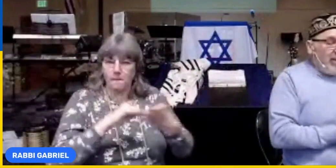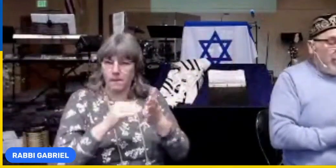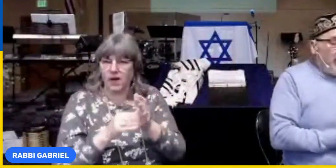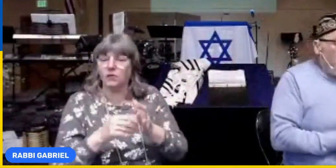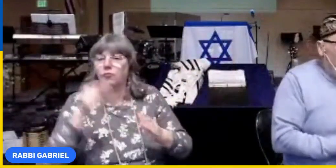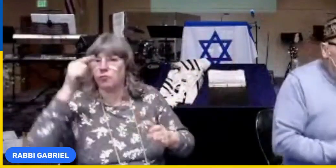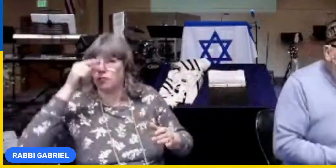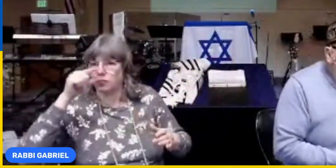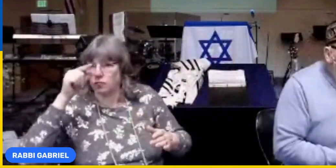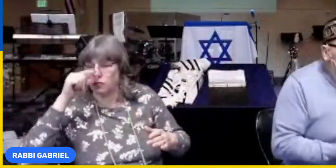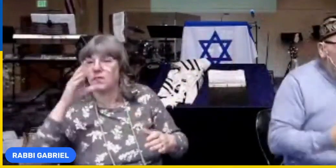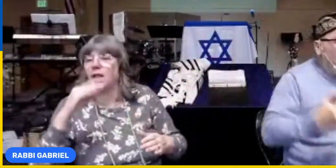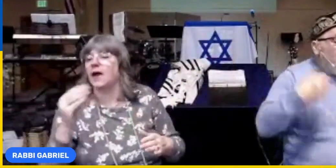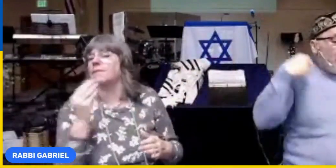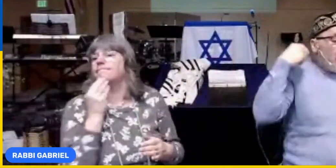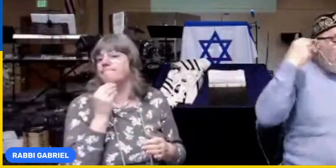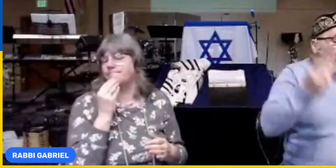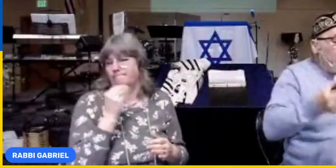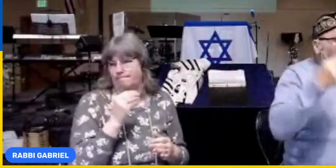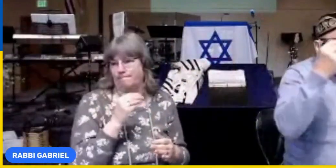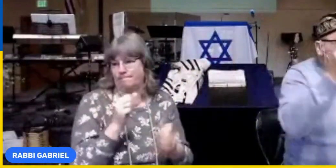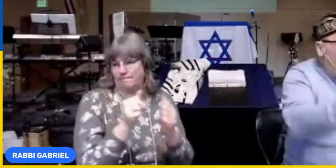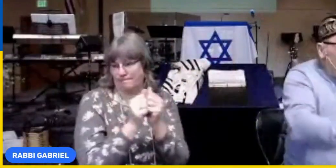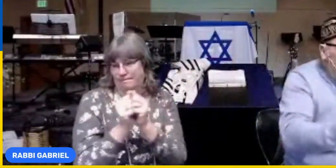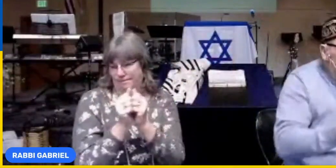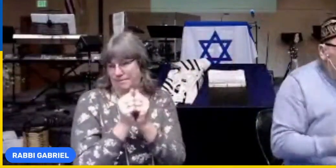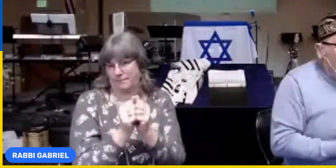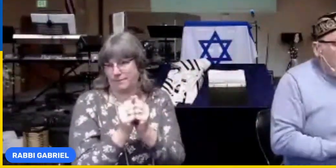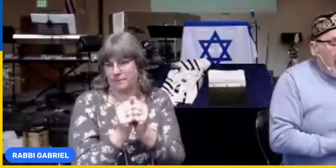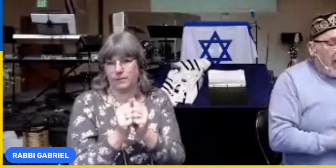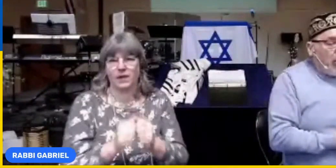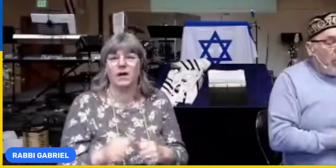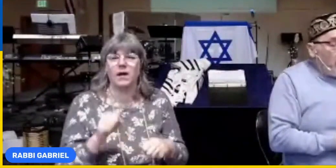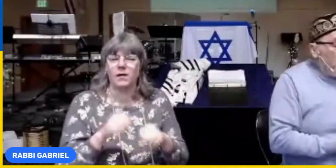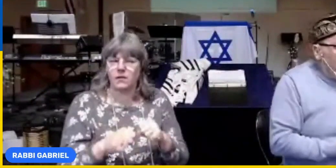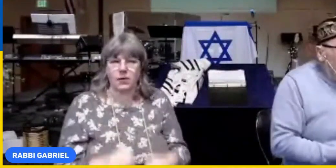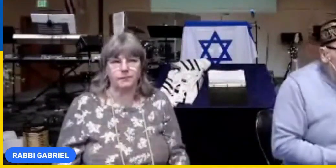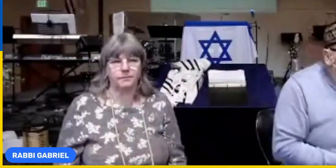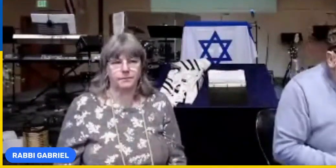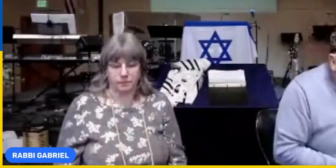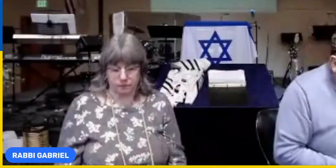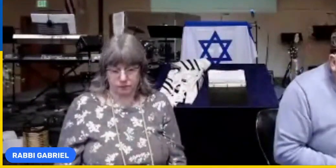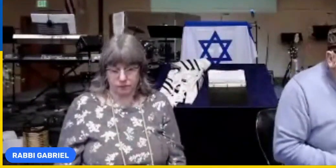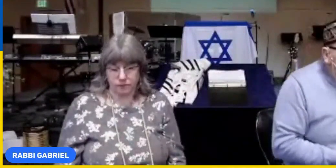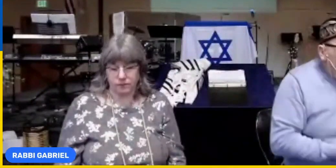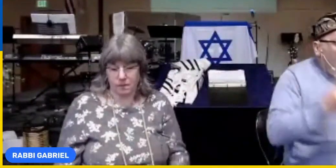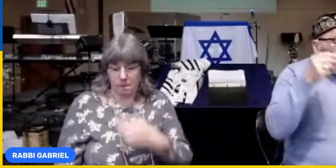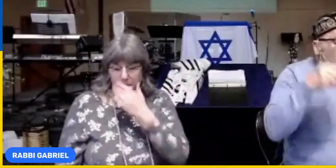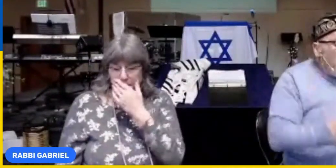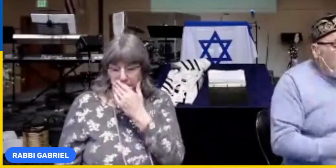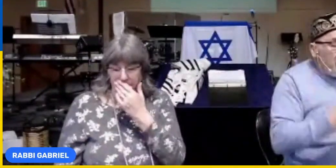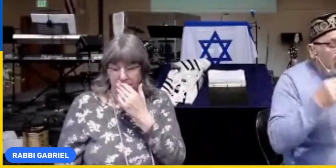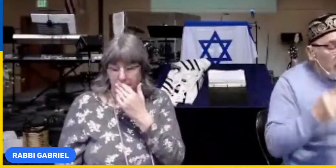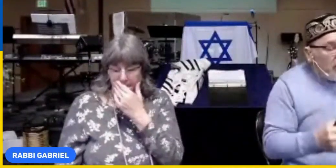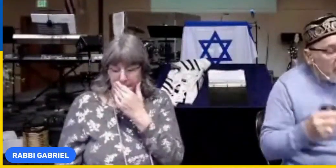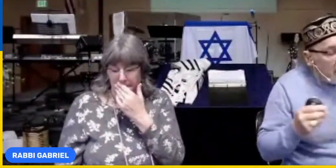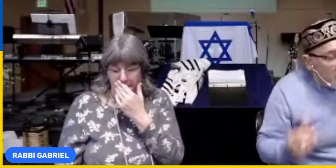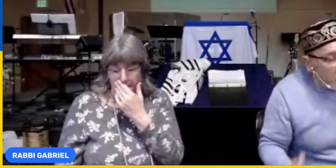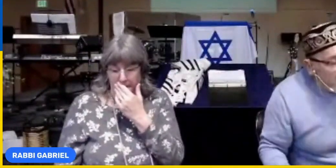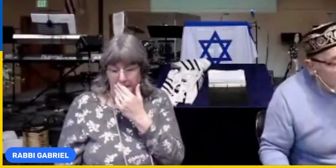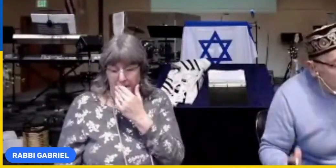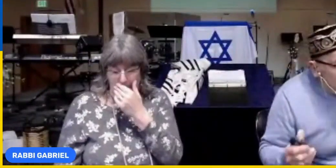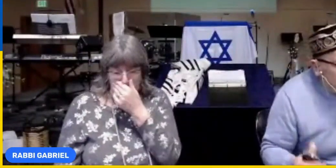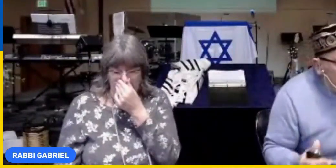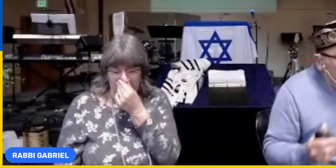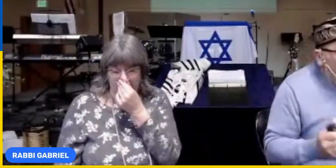Israel, the Israel of Jewish Gentiles. How do we, as a greater Israel body of Messiah composed of those Jewish Gentiles, how do we today use